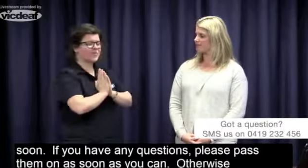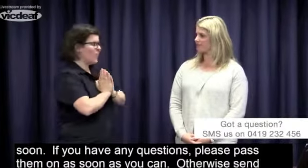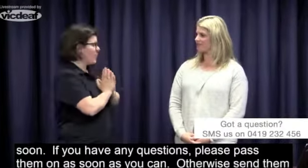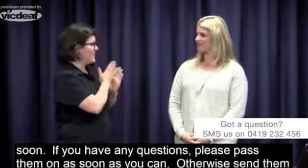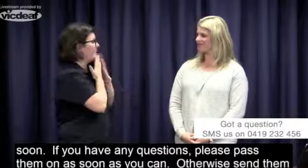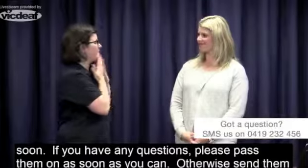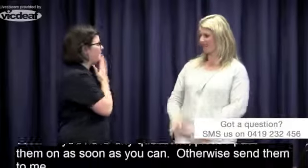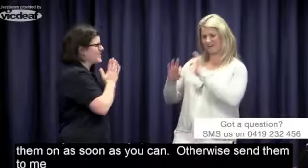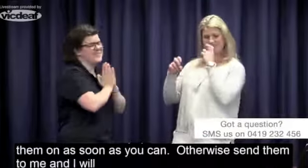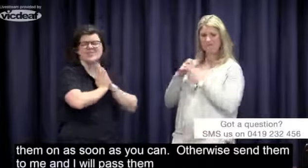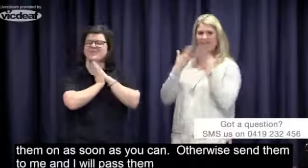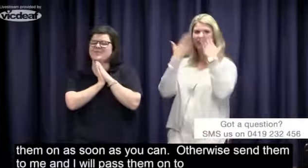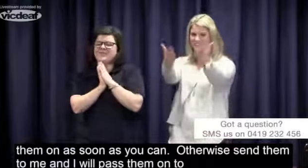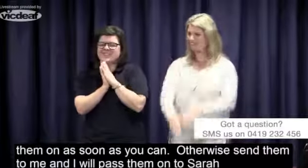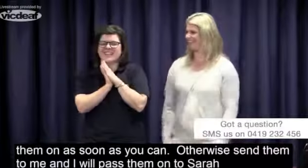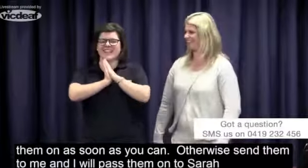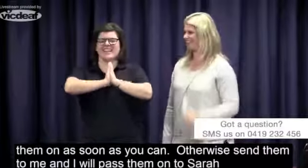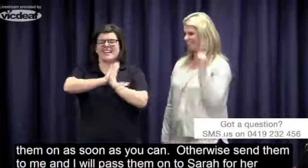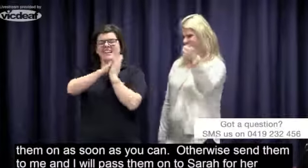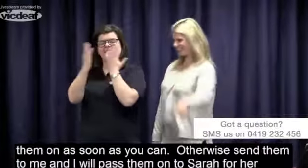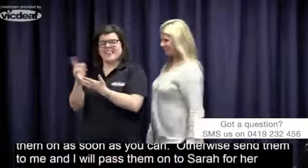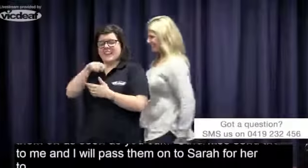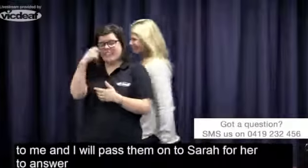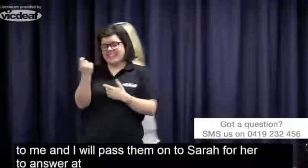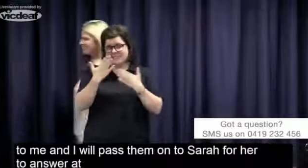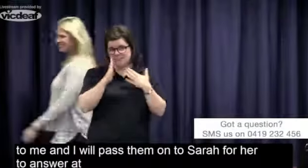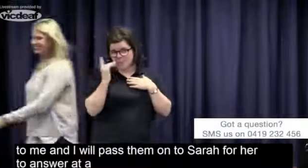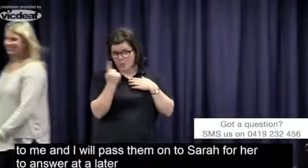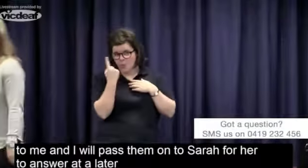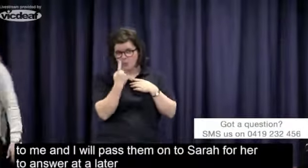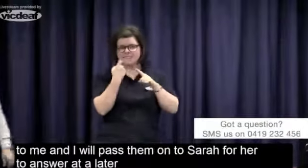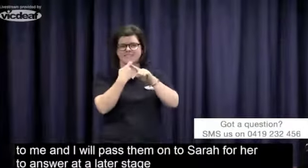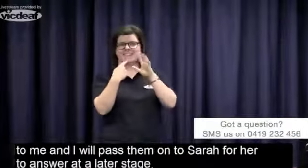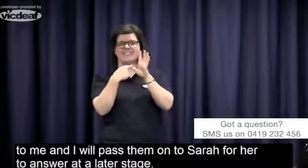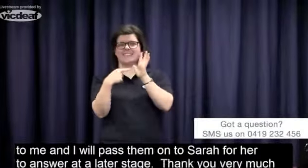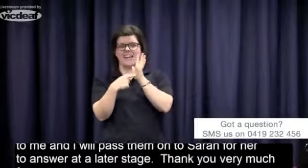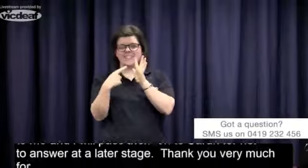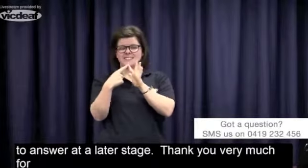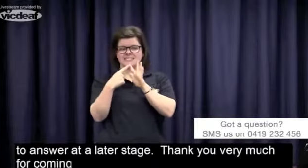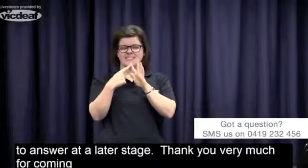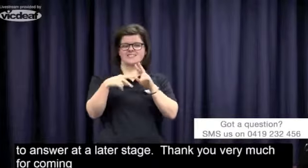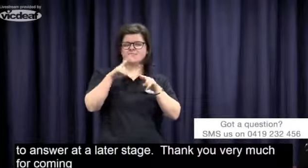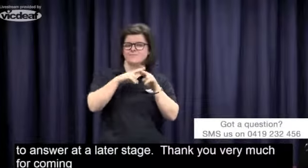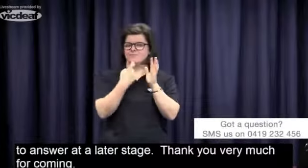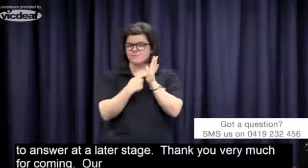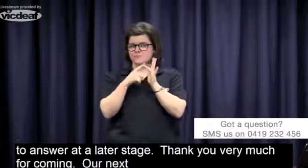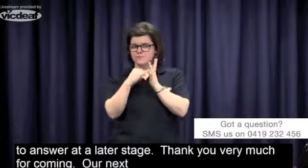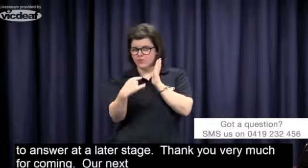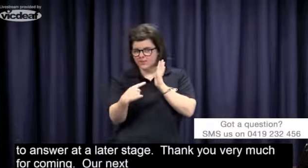Sarah for her to answer at a later stage. But thank you very much for coming. Our next presenter is Kate